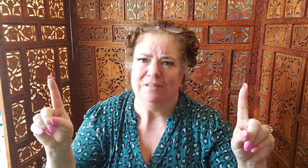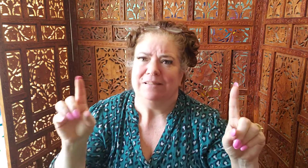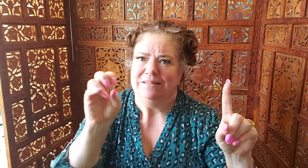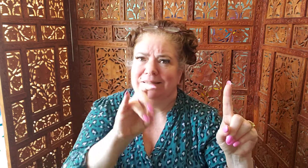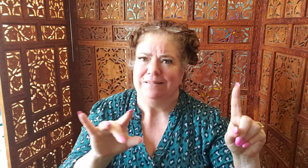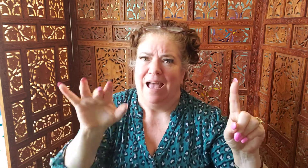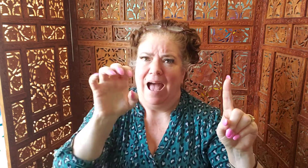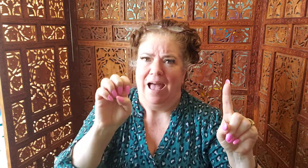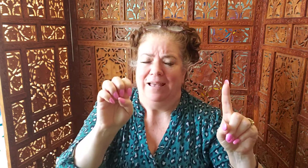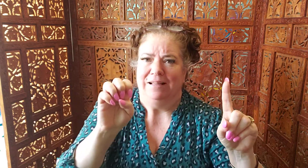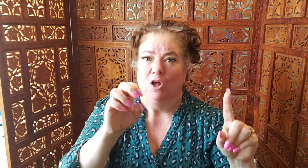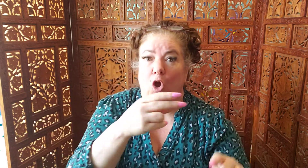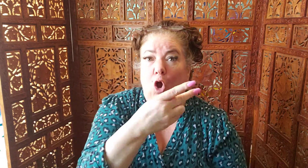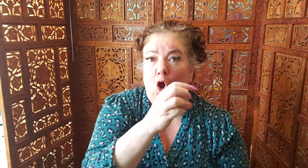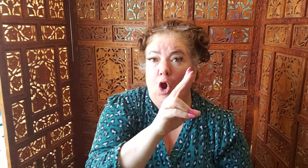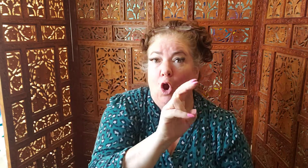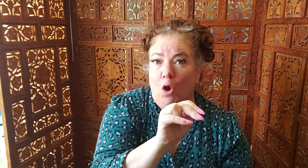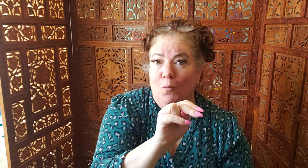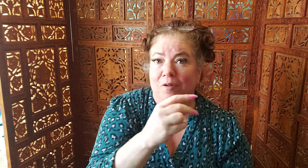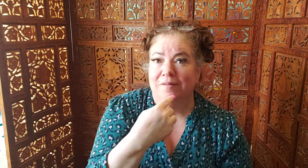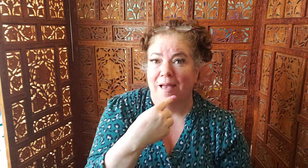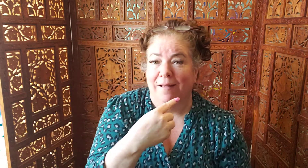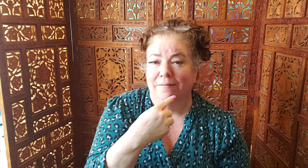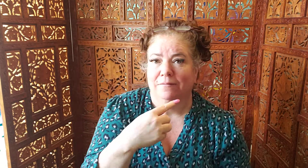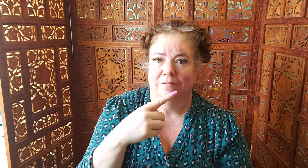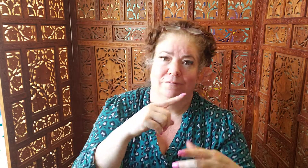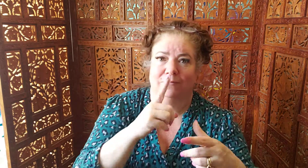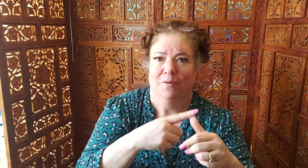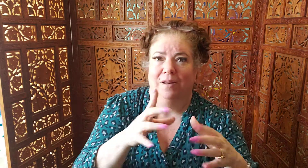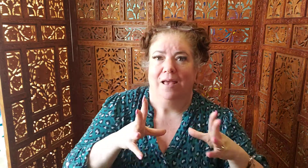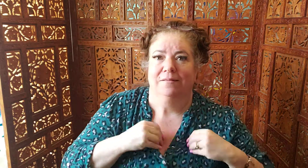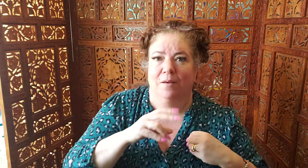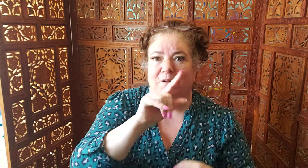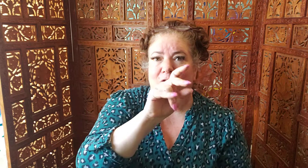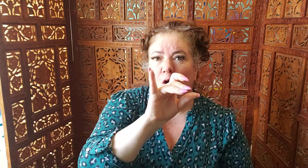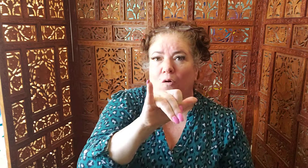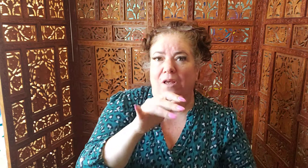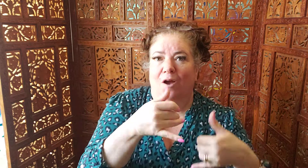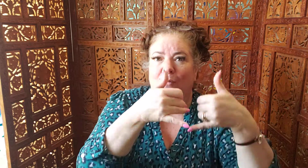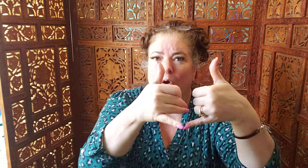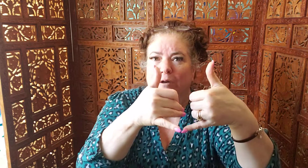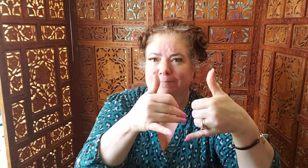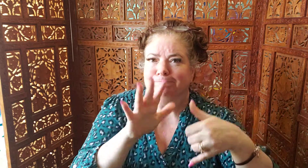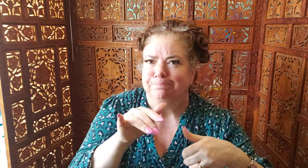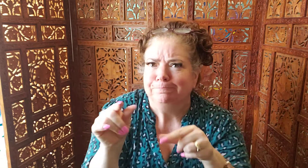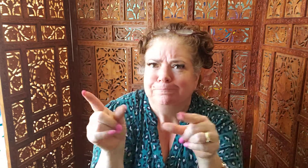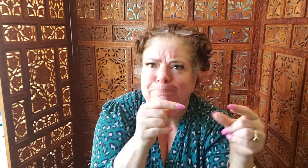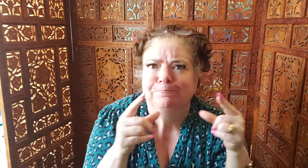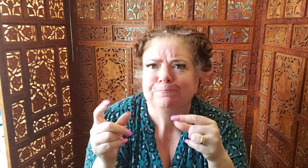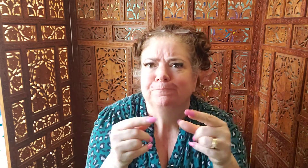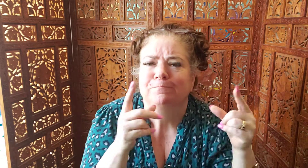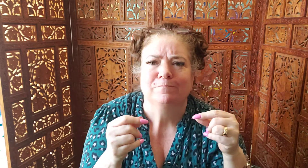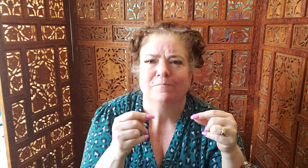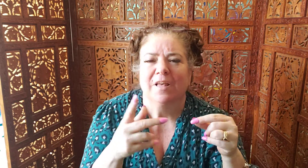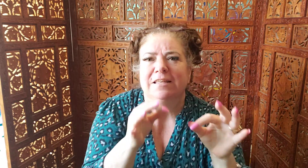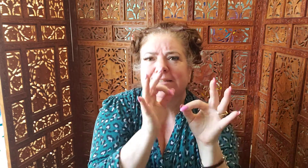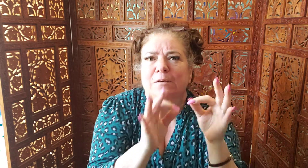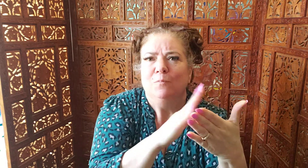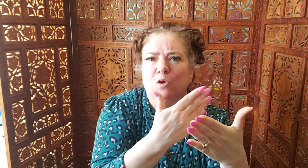simple, humble show tune was no longer welcome on Broadway. Well, it's still alive and well, and it's still at